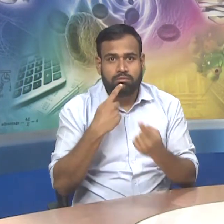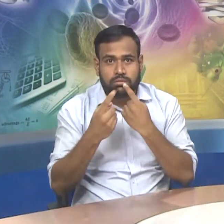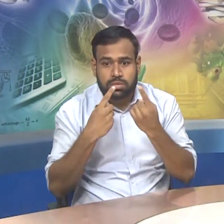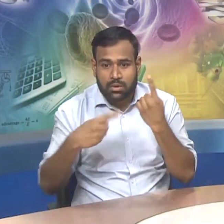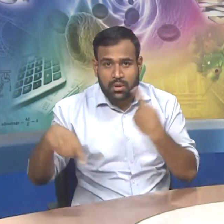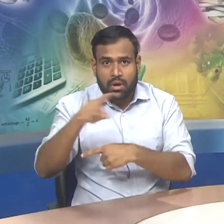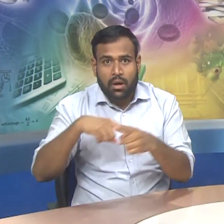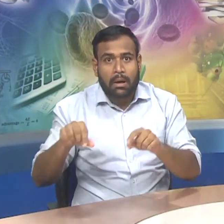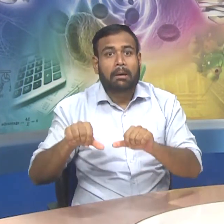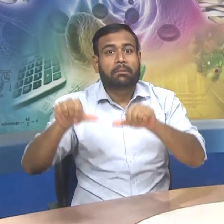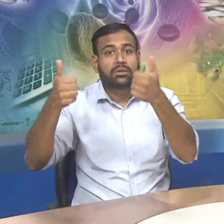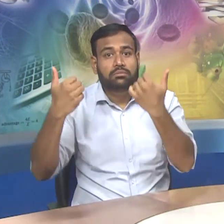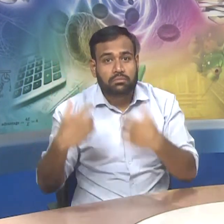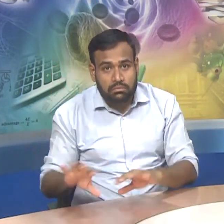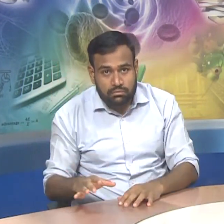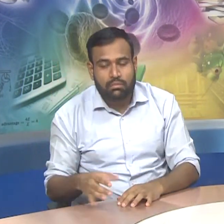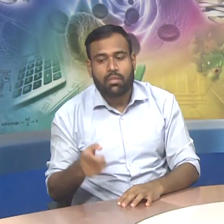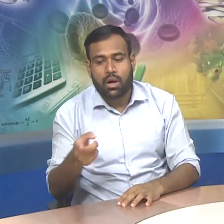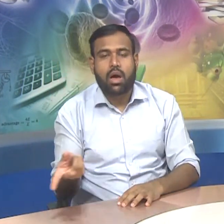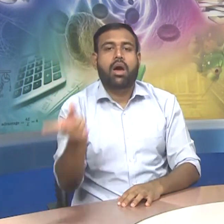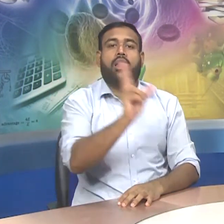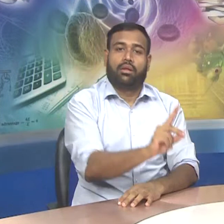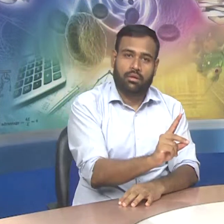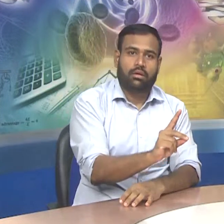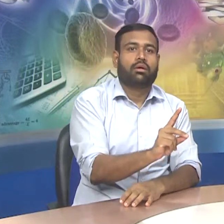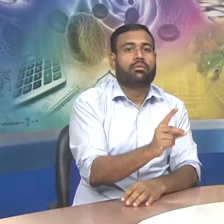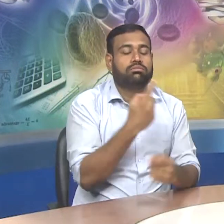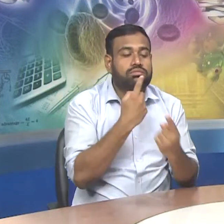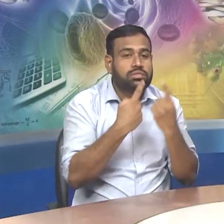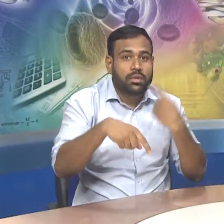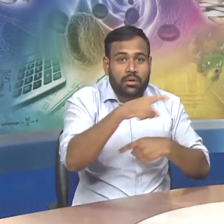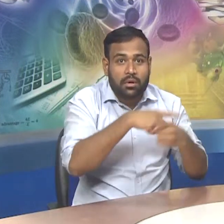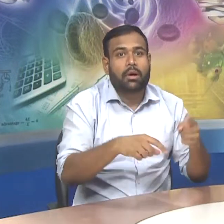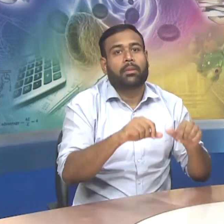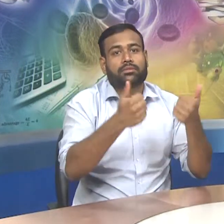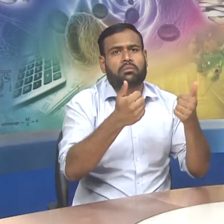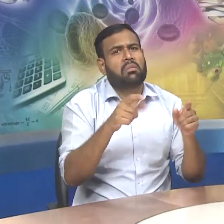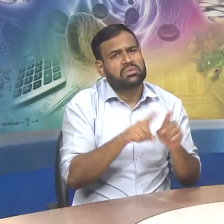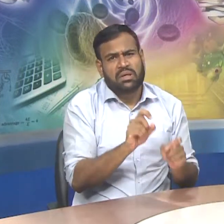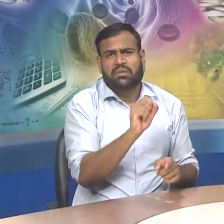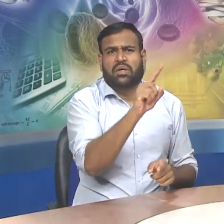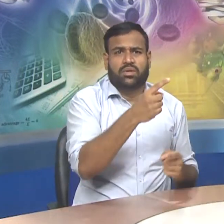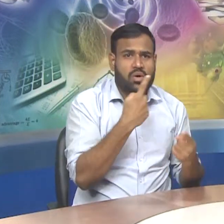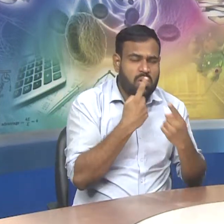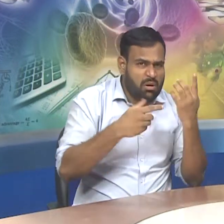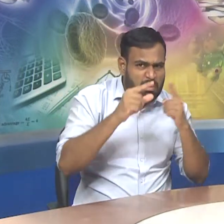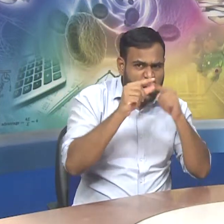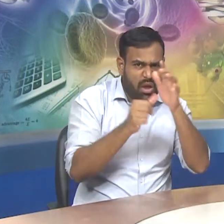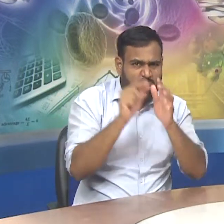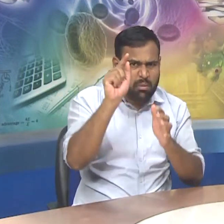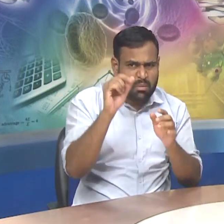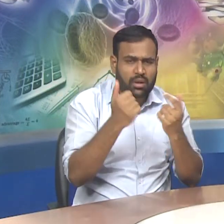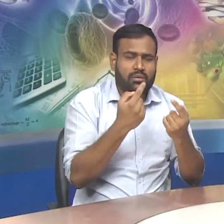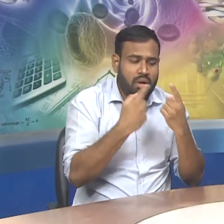The charges leveled against the president are investigated by the second house.